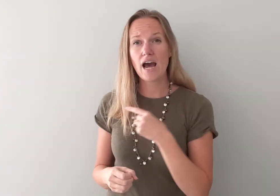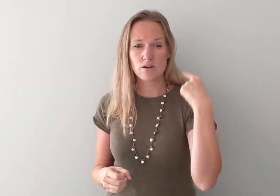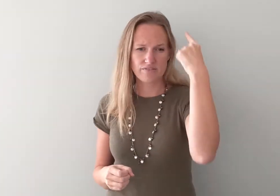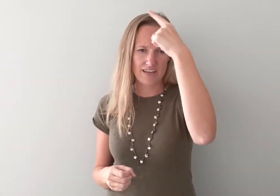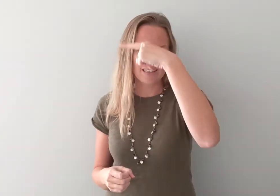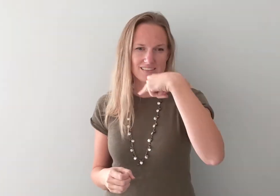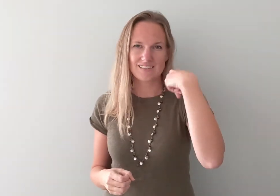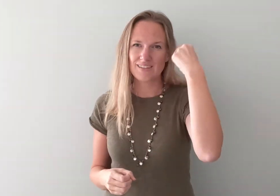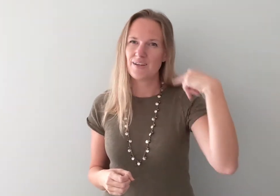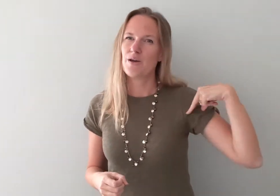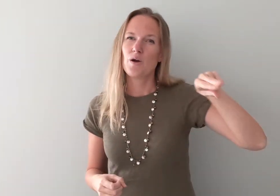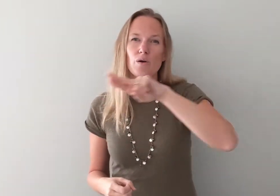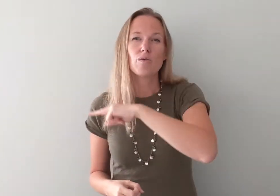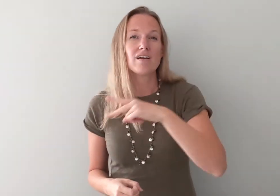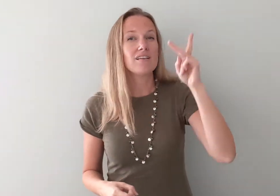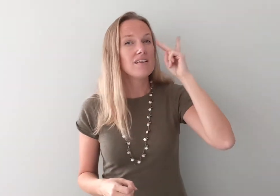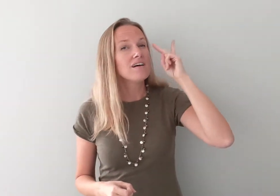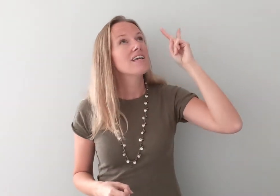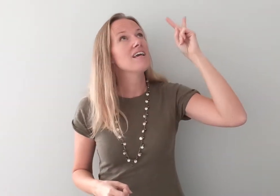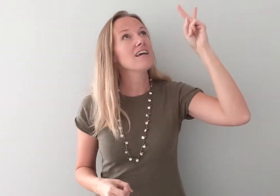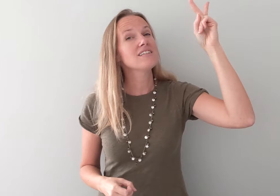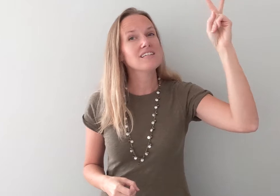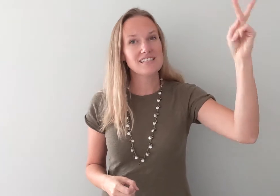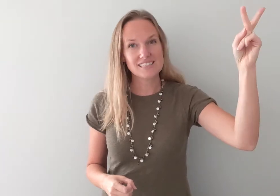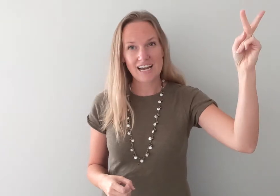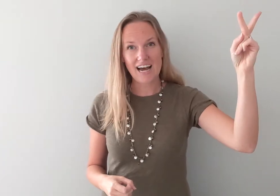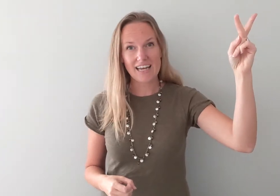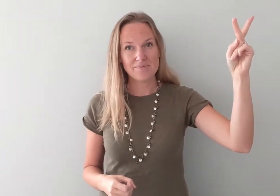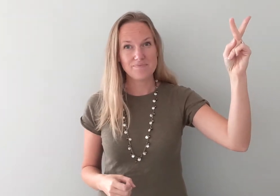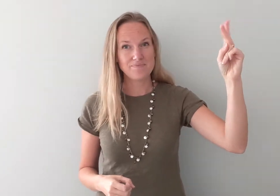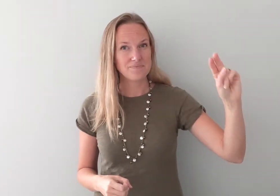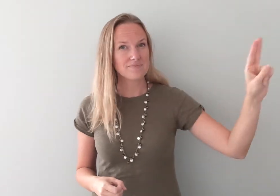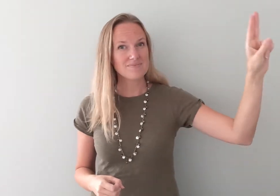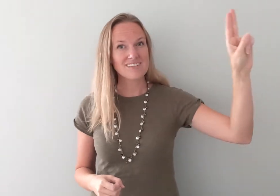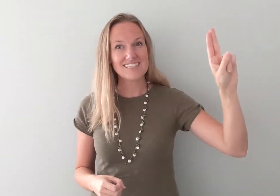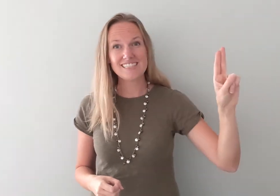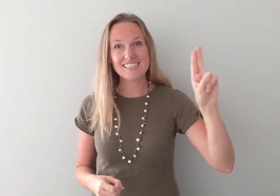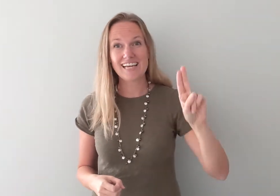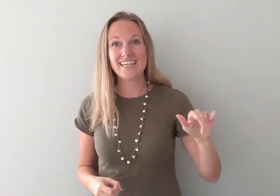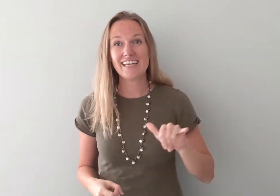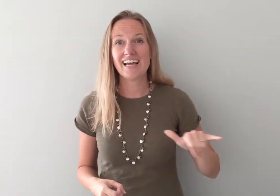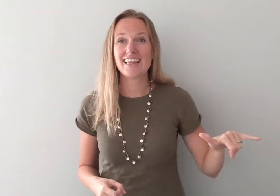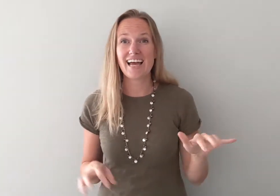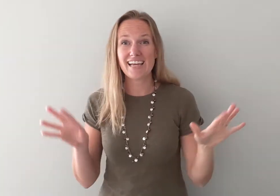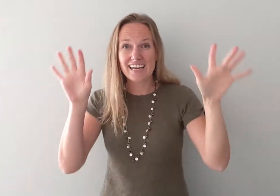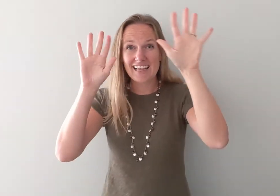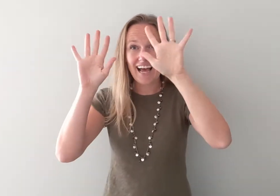our face, we're looking to the sky, descending like a